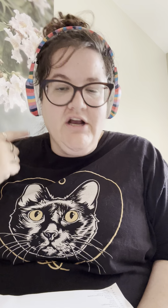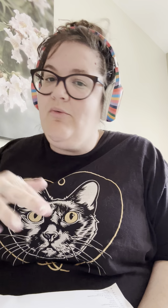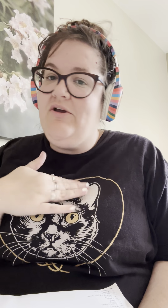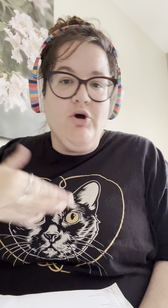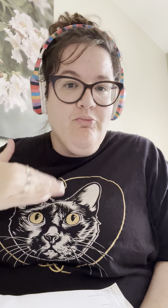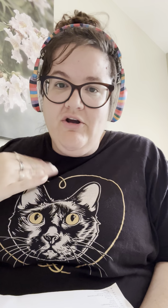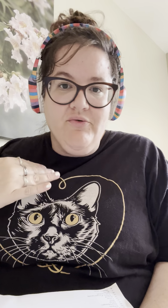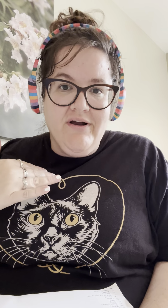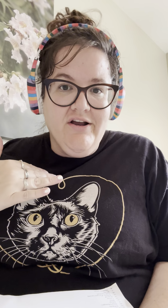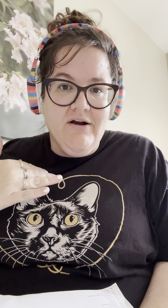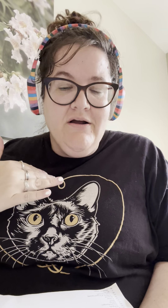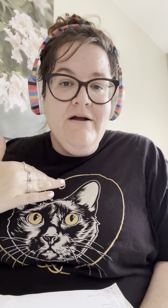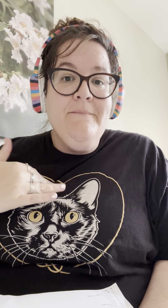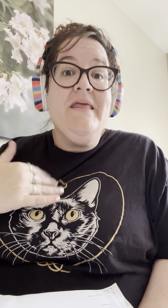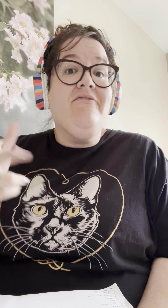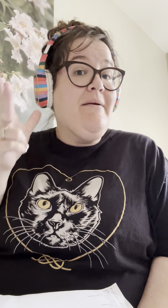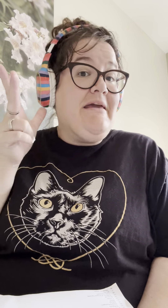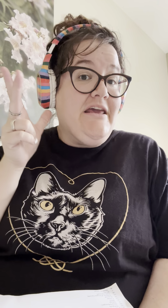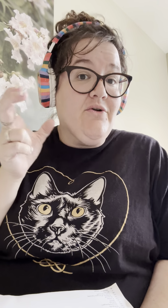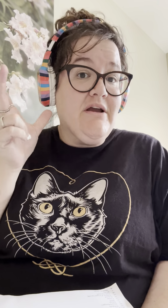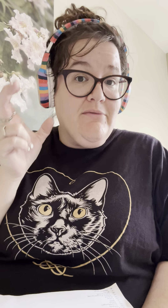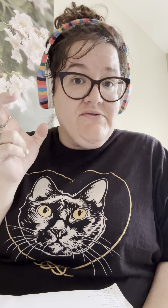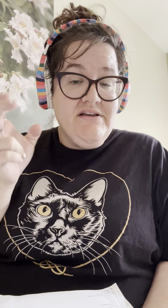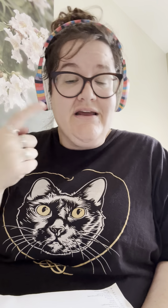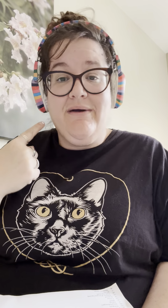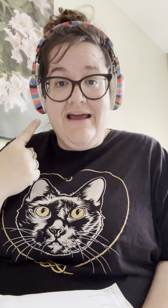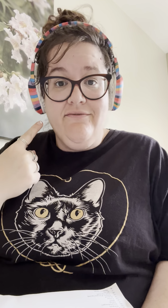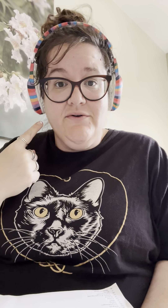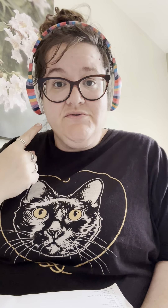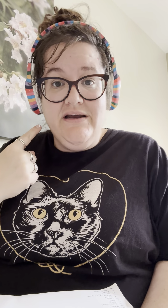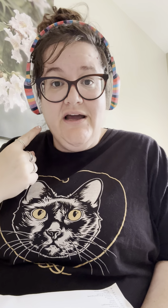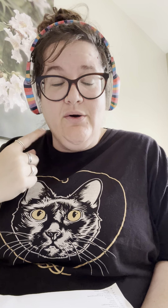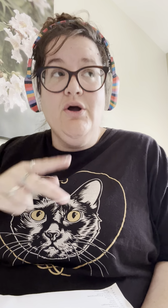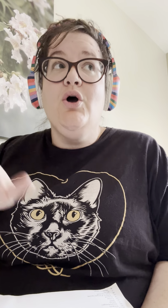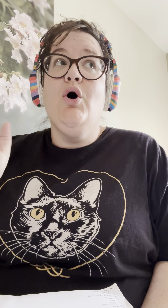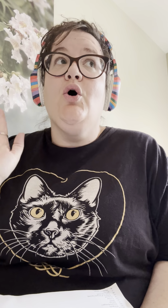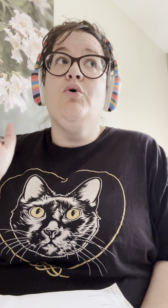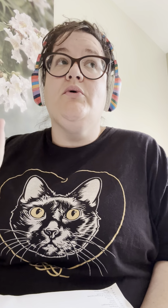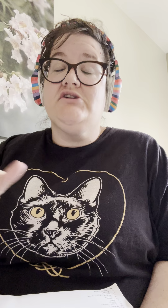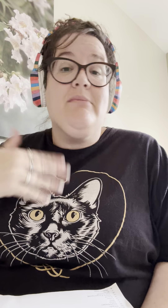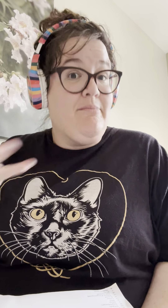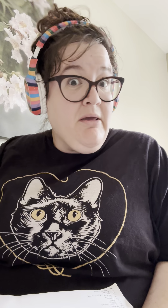but we don't point to our ear. If I'm hearing music in my headphones right now, which I might be,